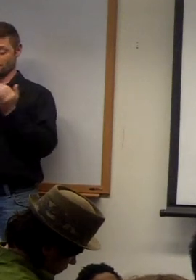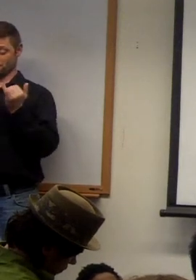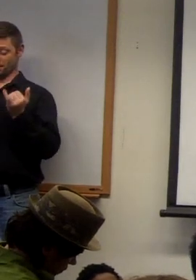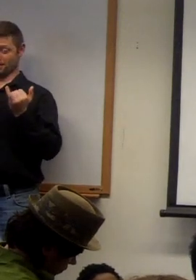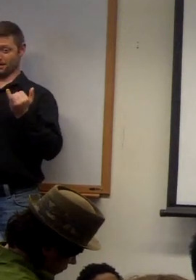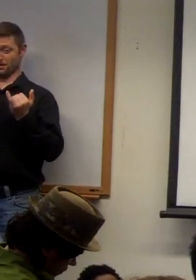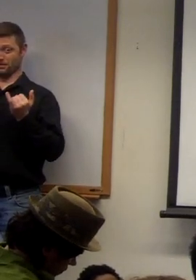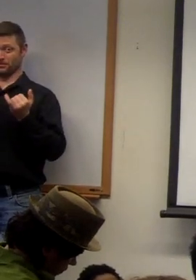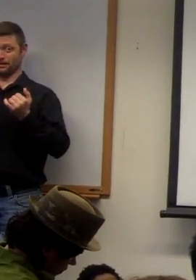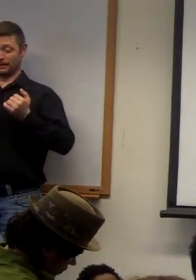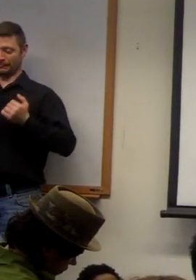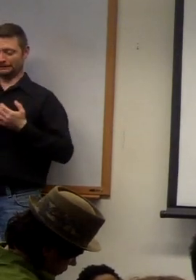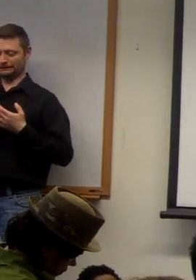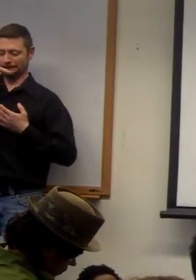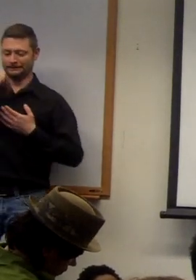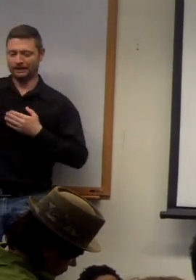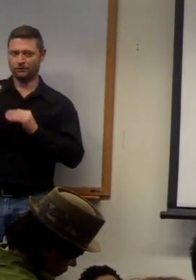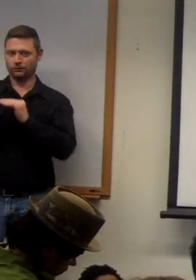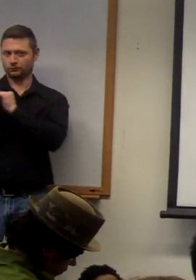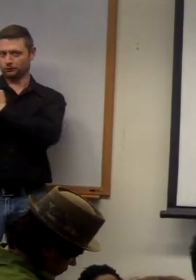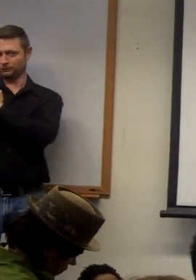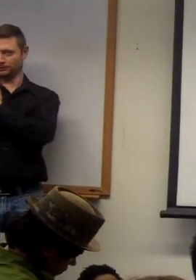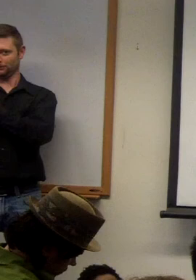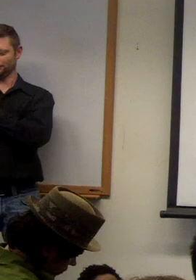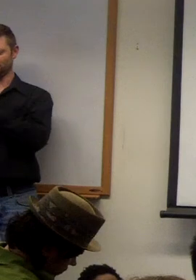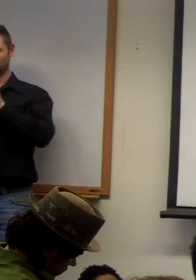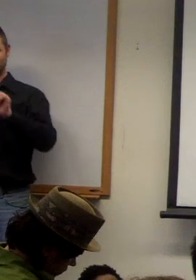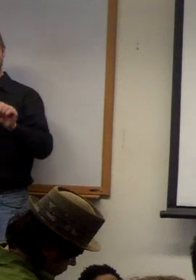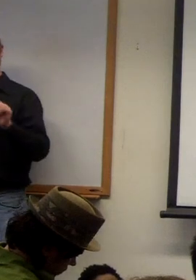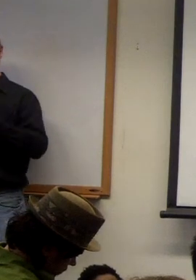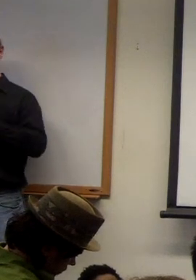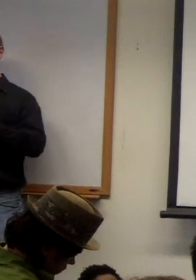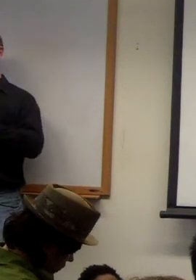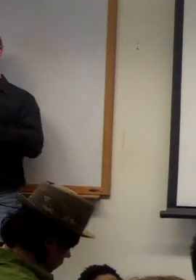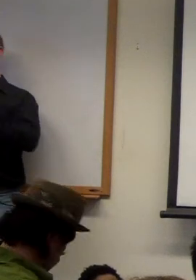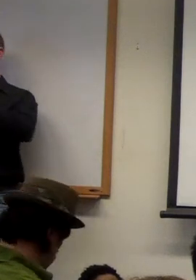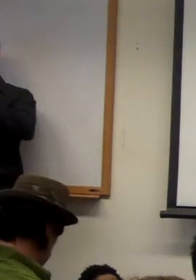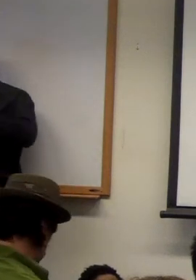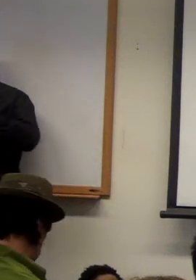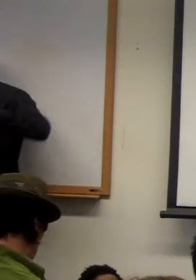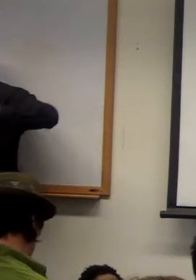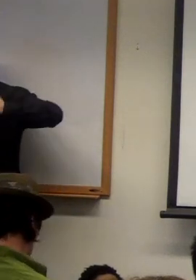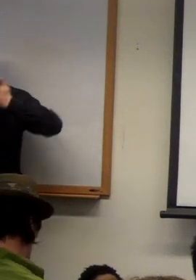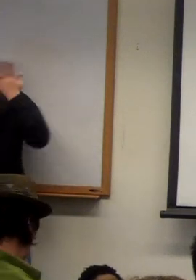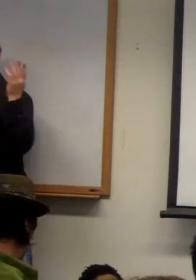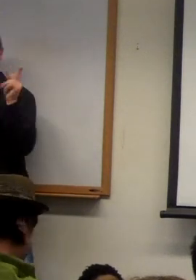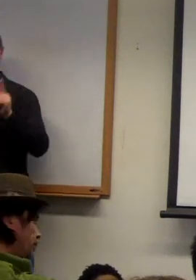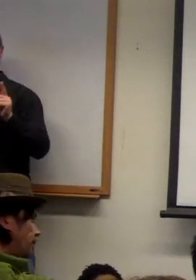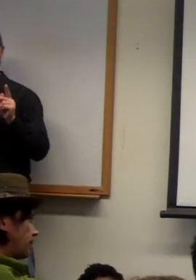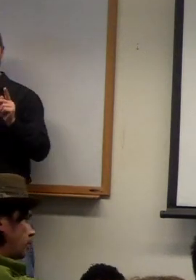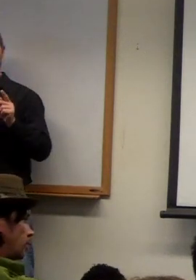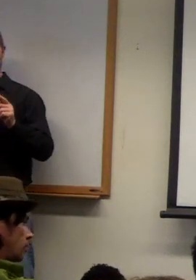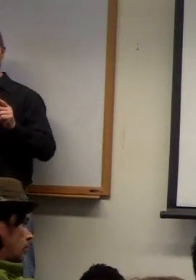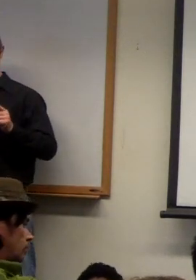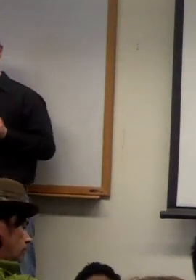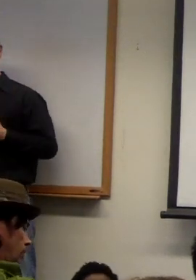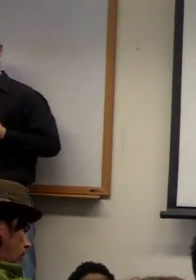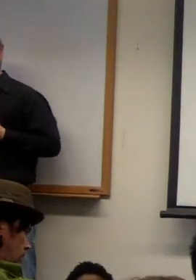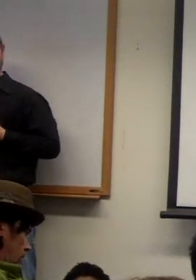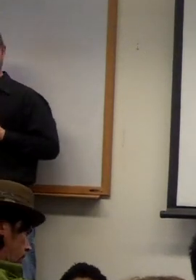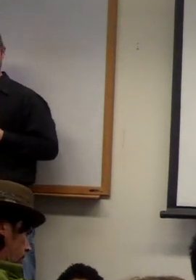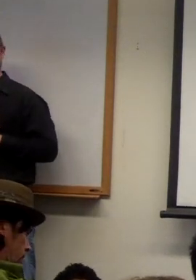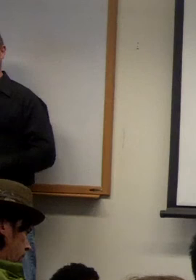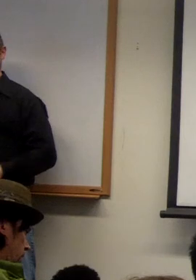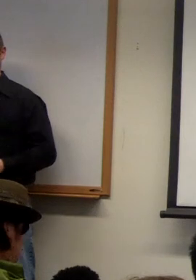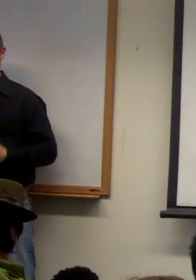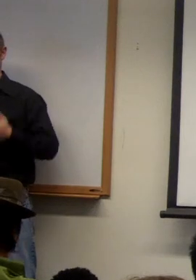we talk about Rosa Parks and Harriet Tubman and Martin Luther King, and we don't really understand what that means. When I hear Rosa